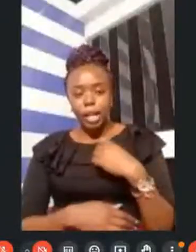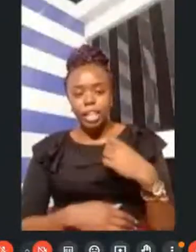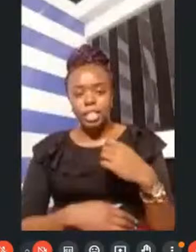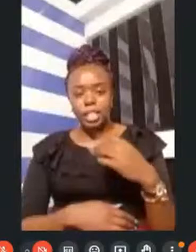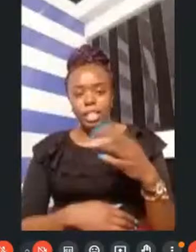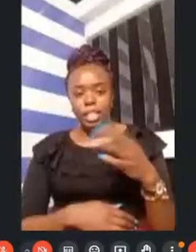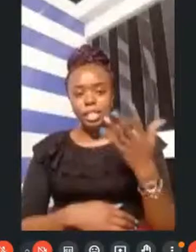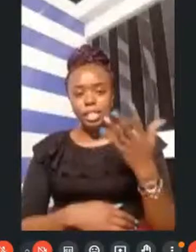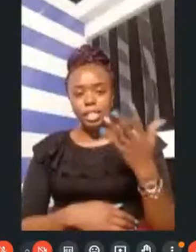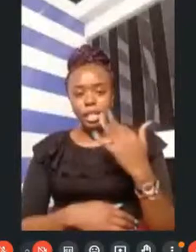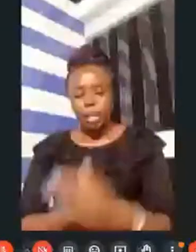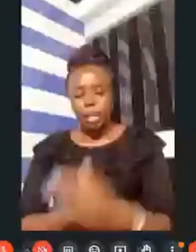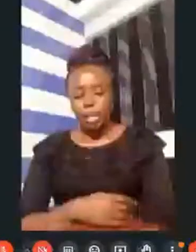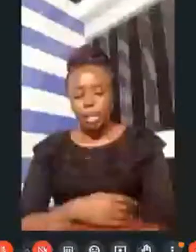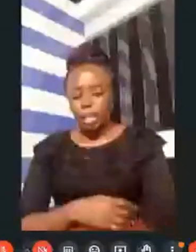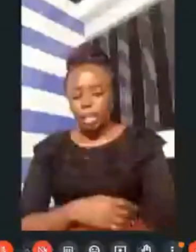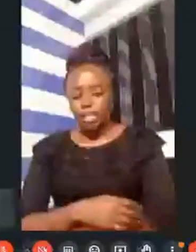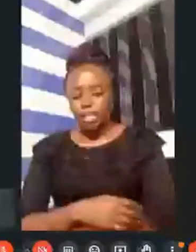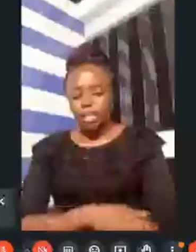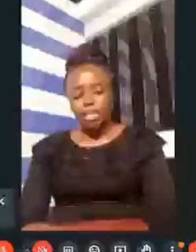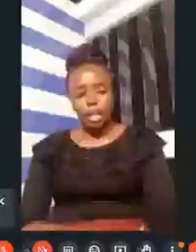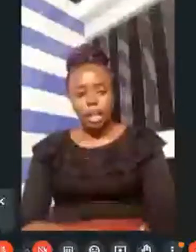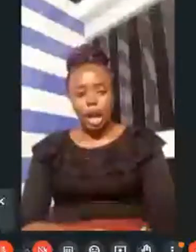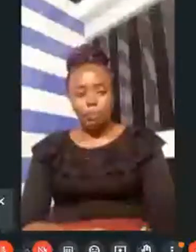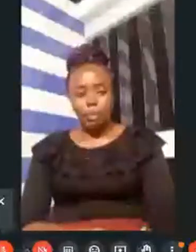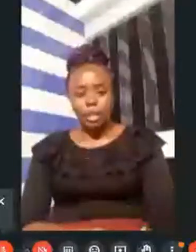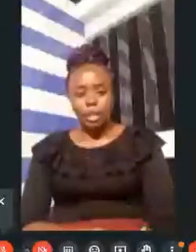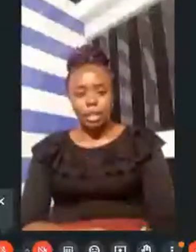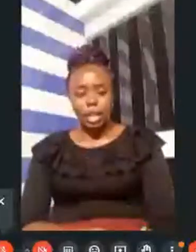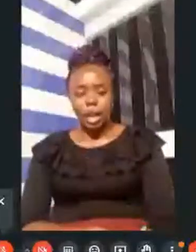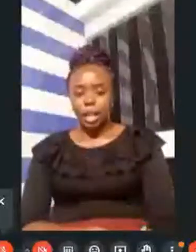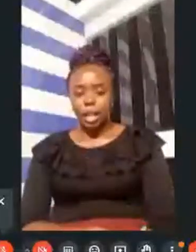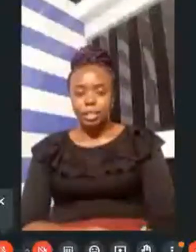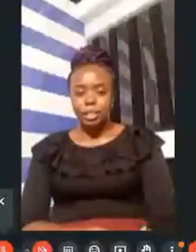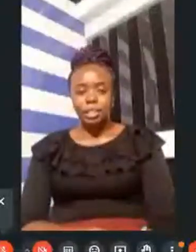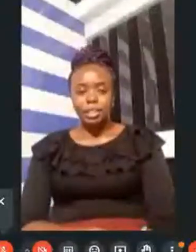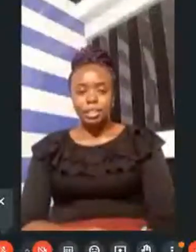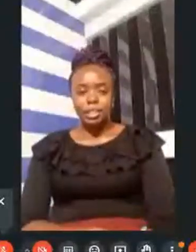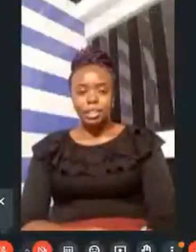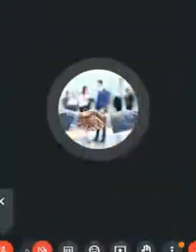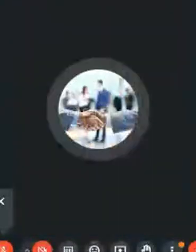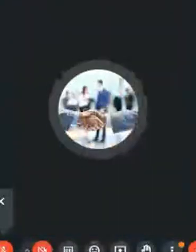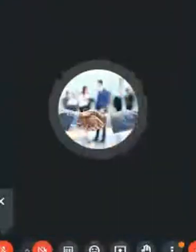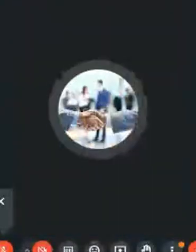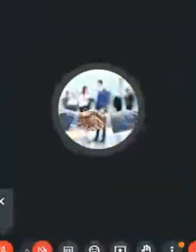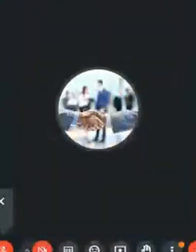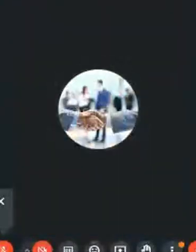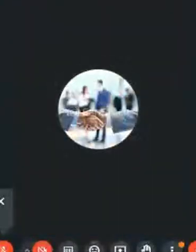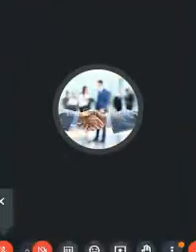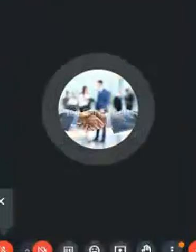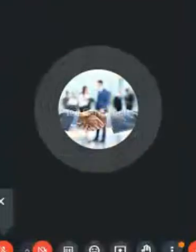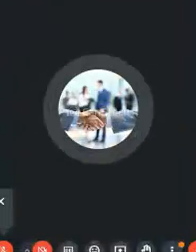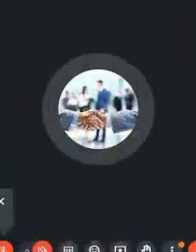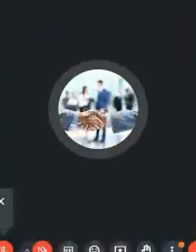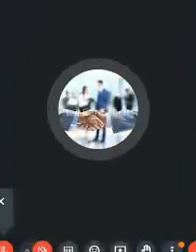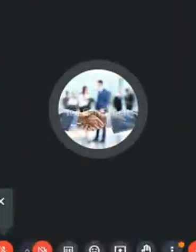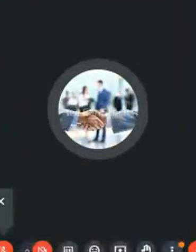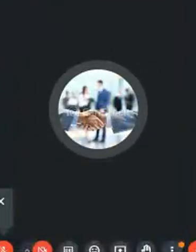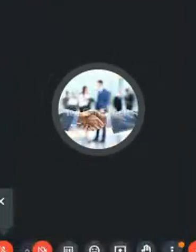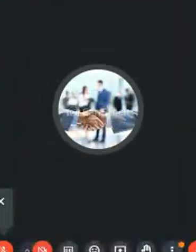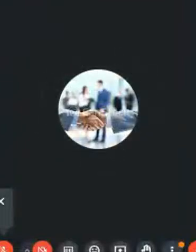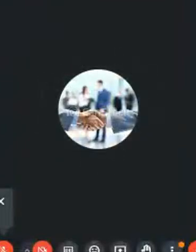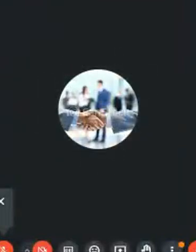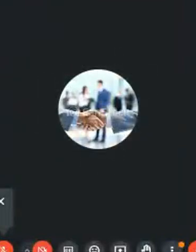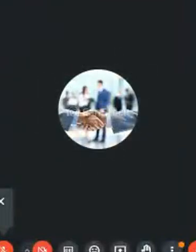here kwa greeting, my left hand is just on the lap. Yeah. Okay, okay, okay. So it's not part